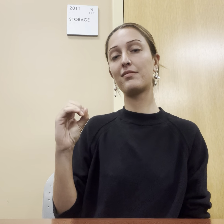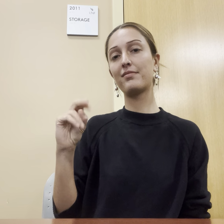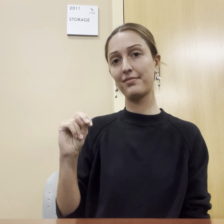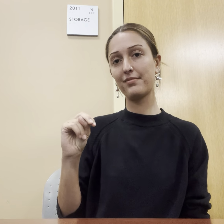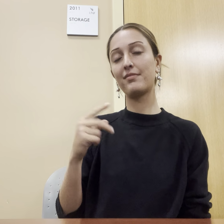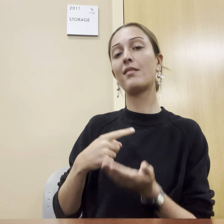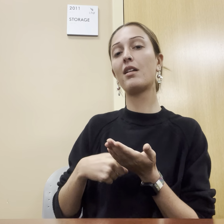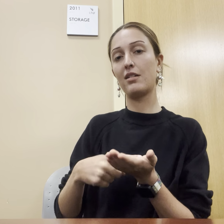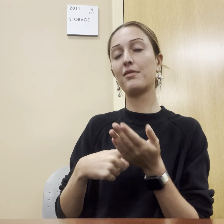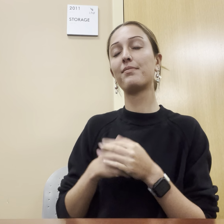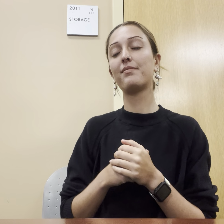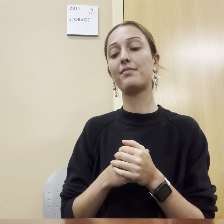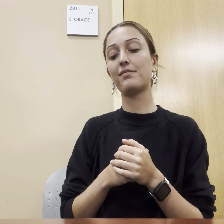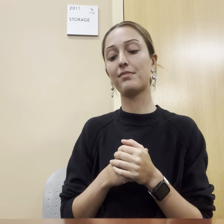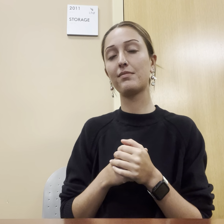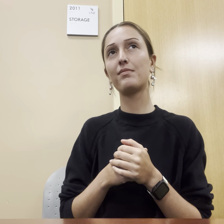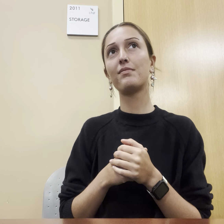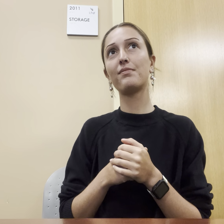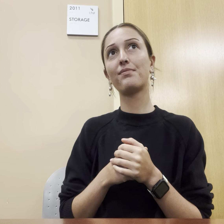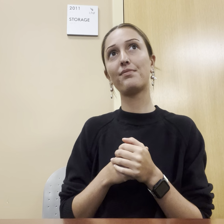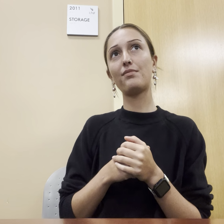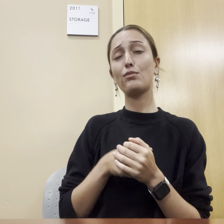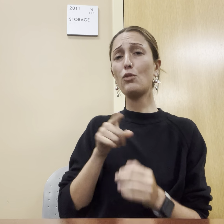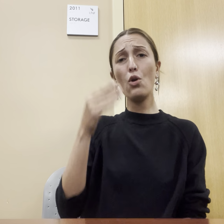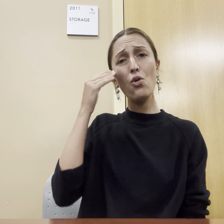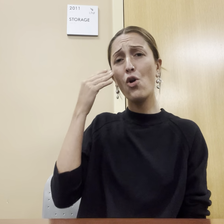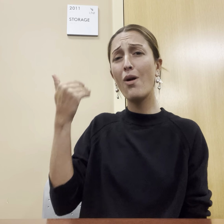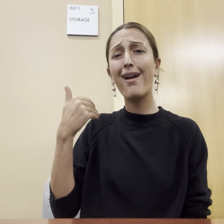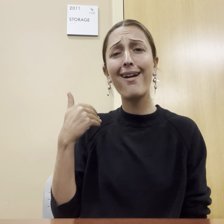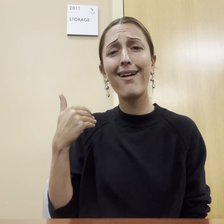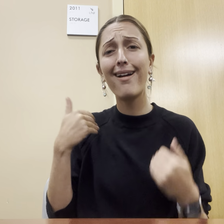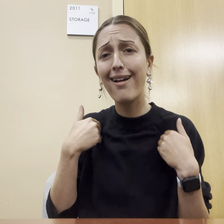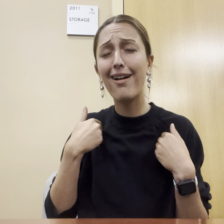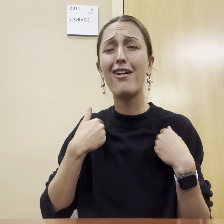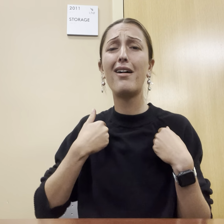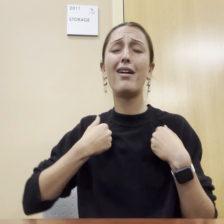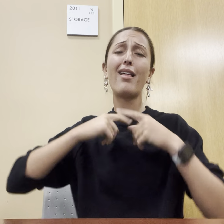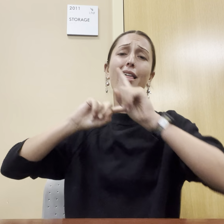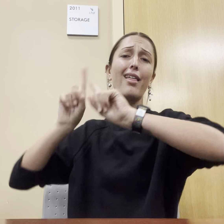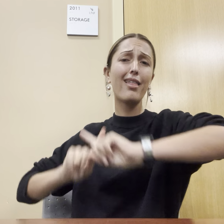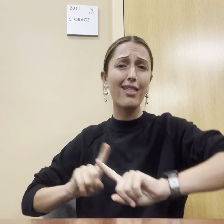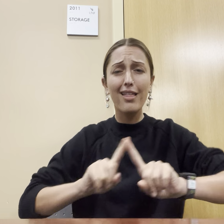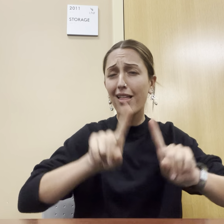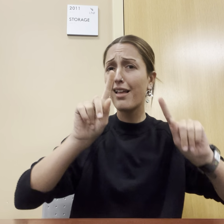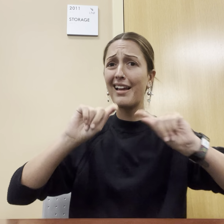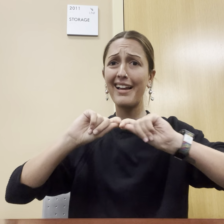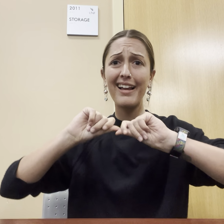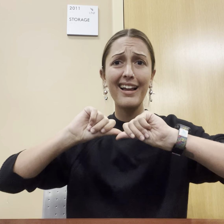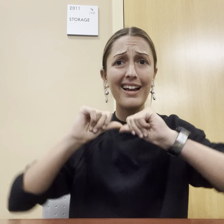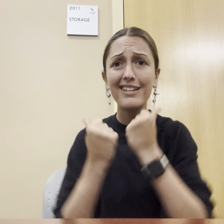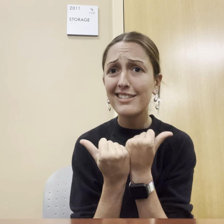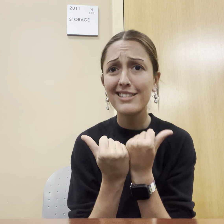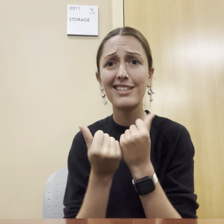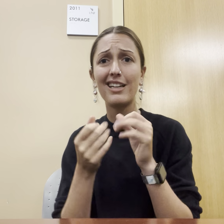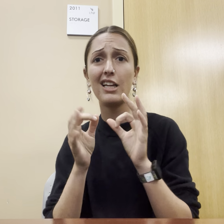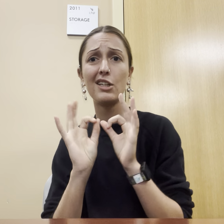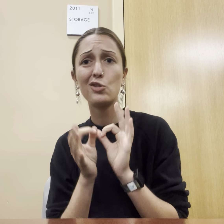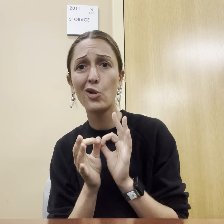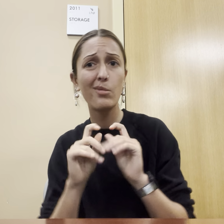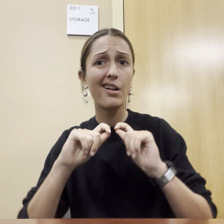from one agency. If, let's say, these 2 agencies can't provide work, then maybe you could get it from this 3rd one or 4th one. I believe I'm signed with